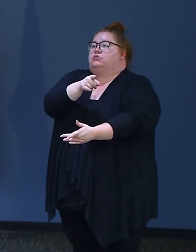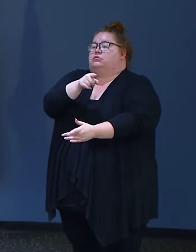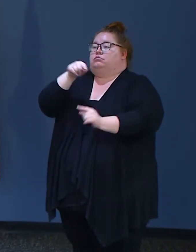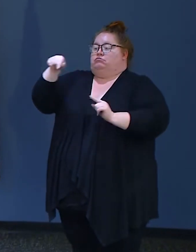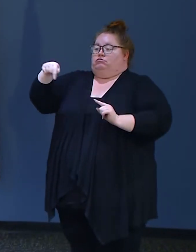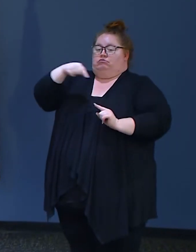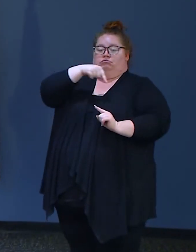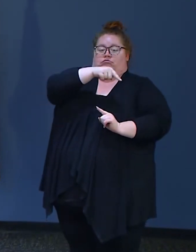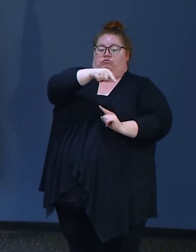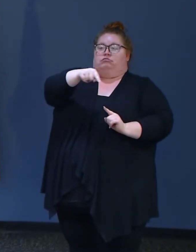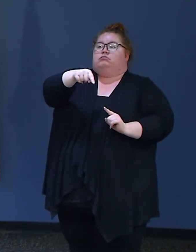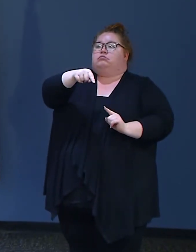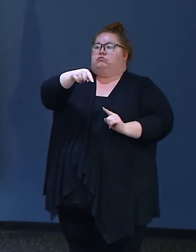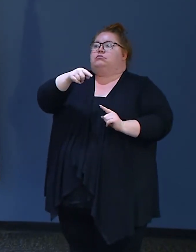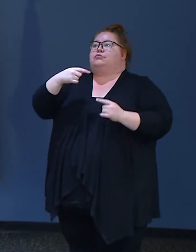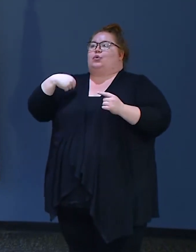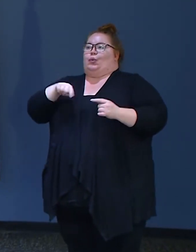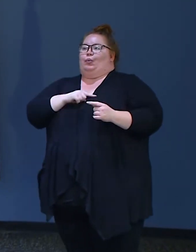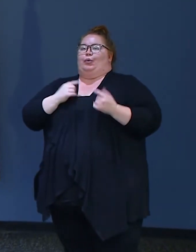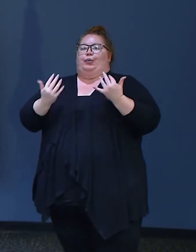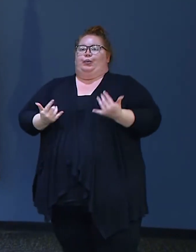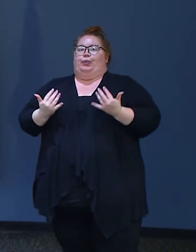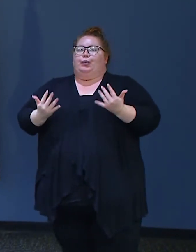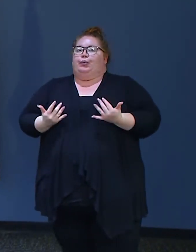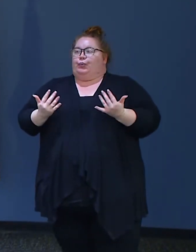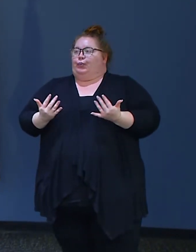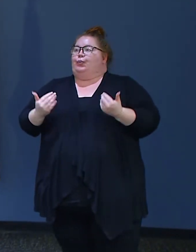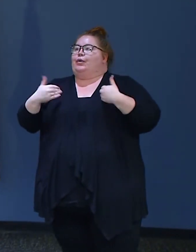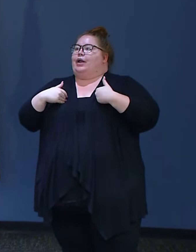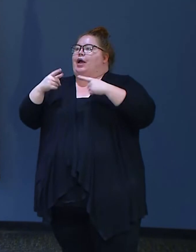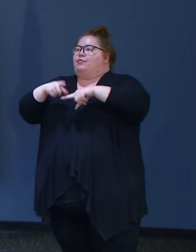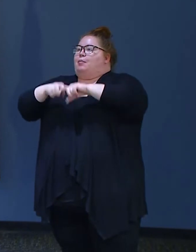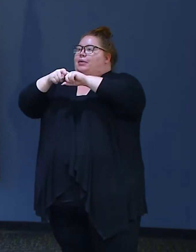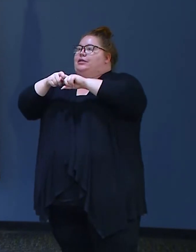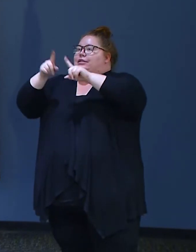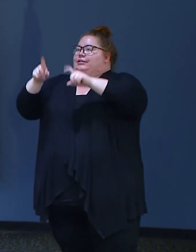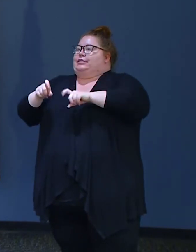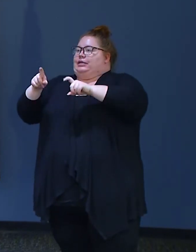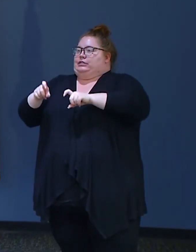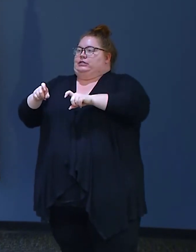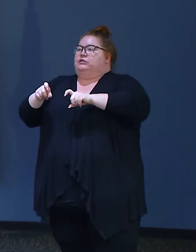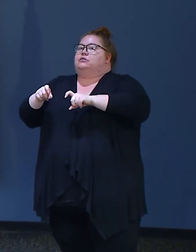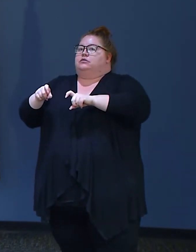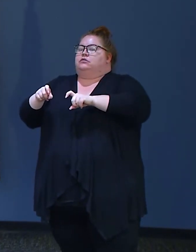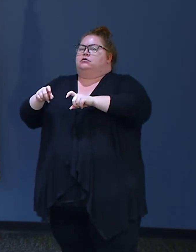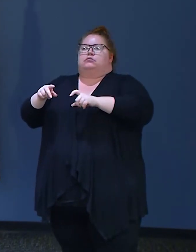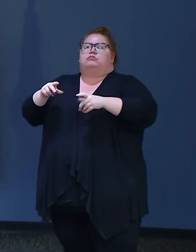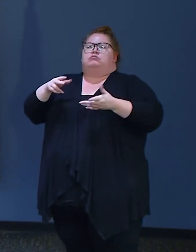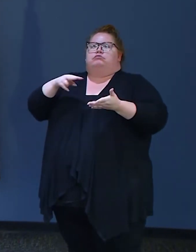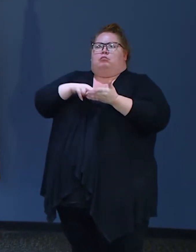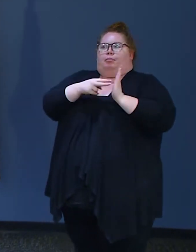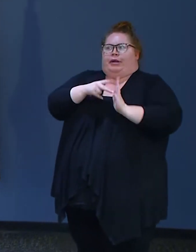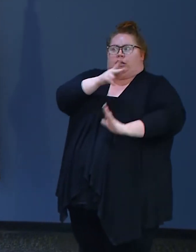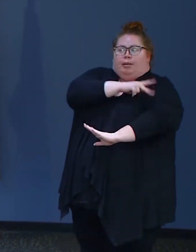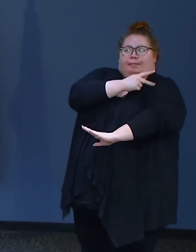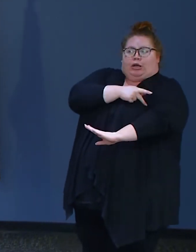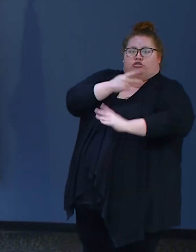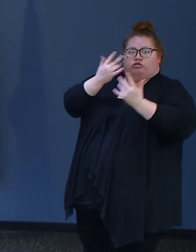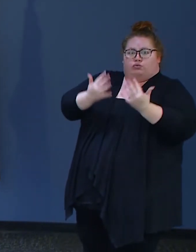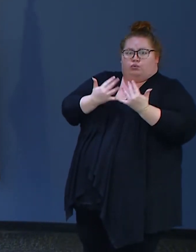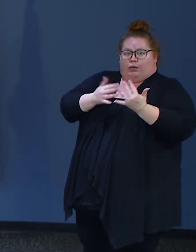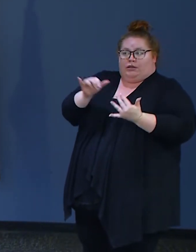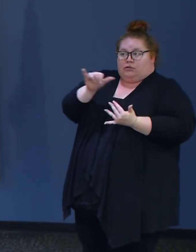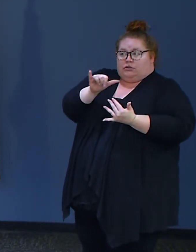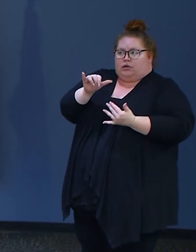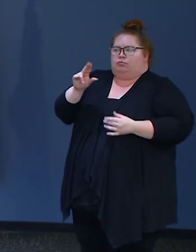just because we have pending cases at the public health system, that doesn't mean that the patients are waiting to be